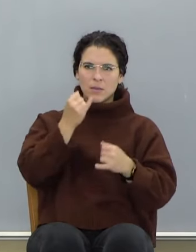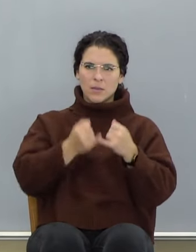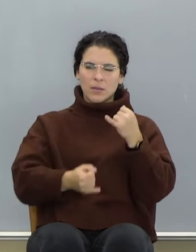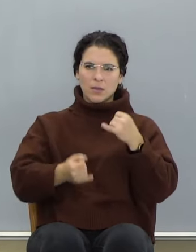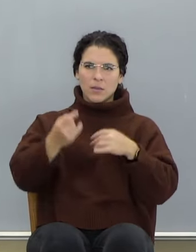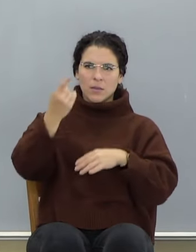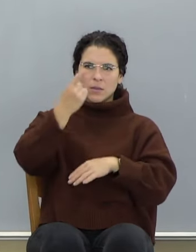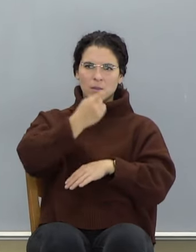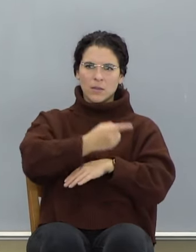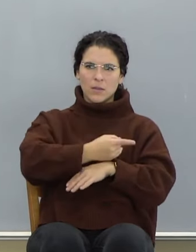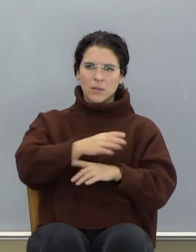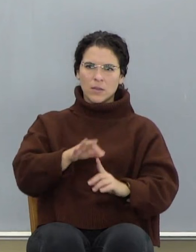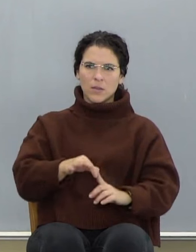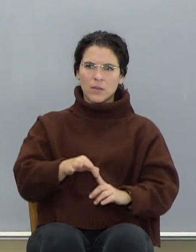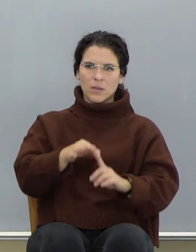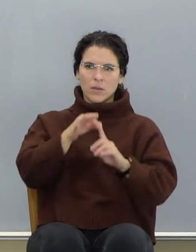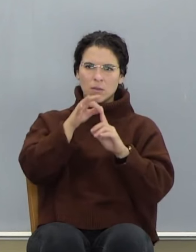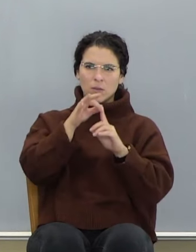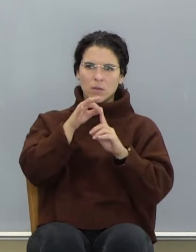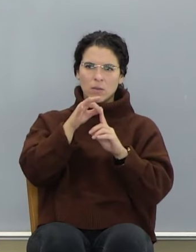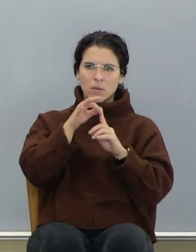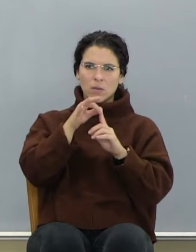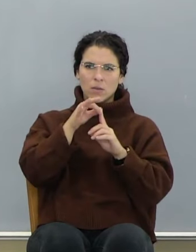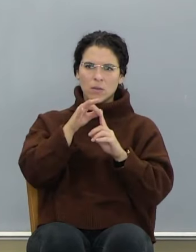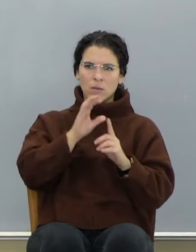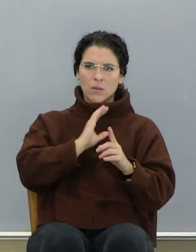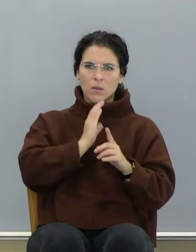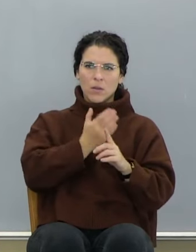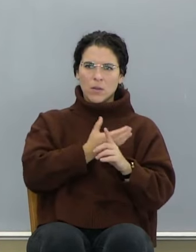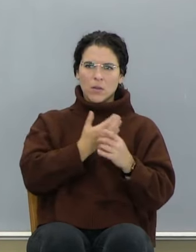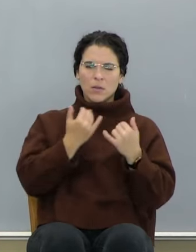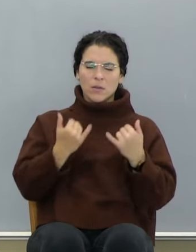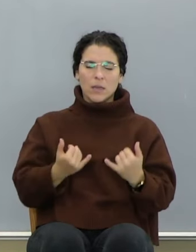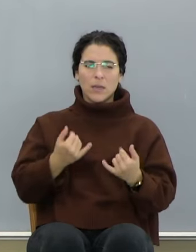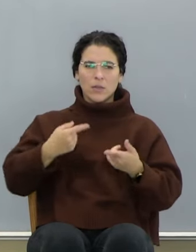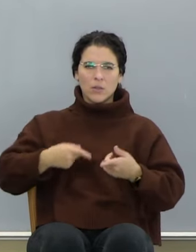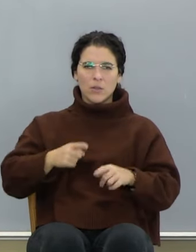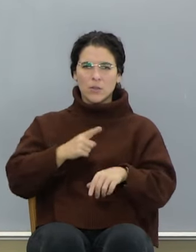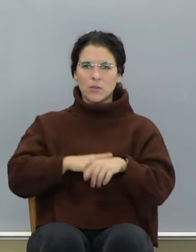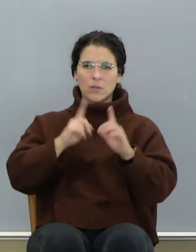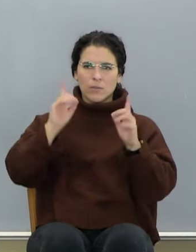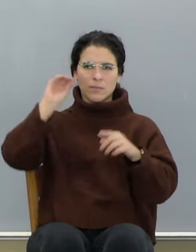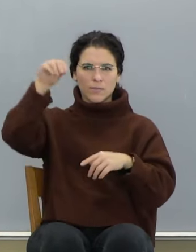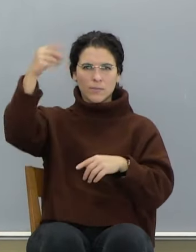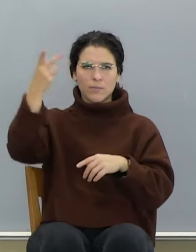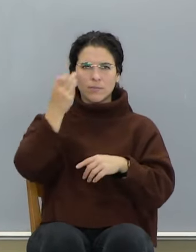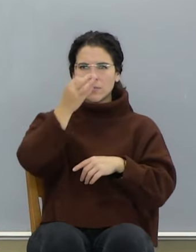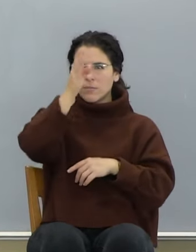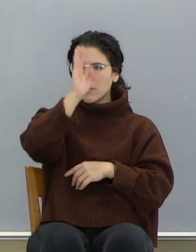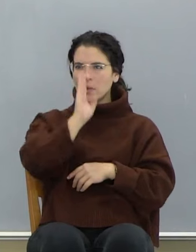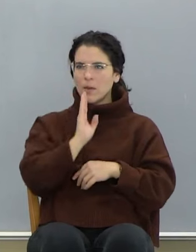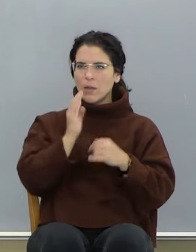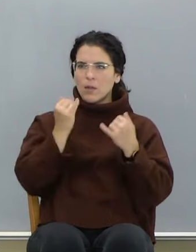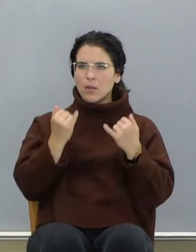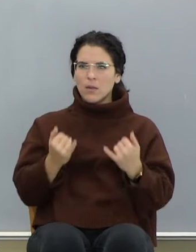days uniquely ours today during this current dispensation of the grace of God. Now,